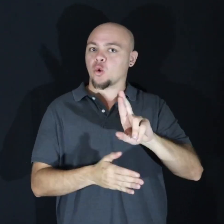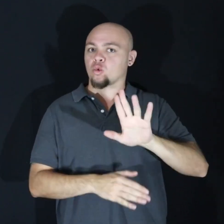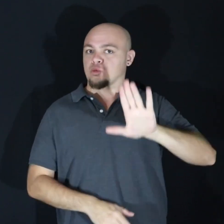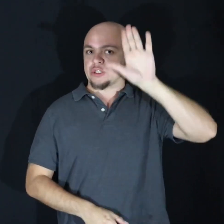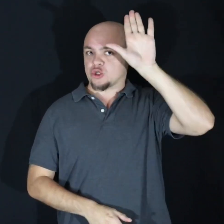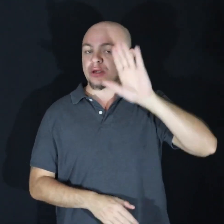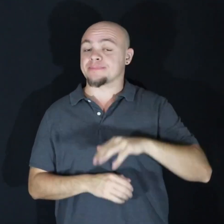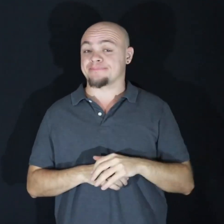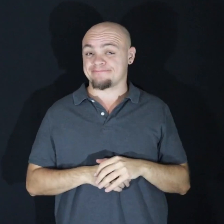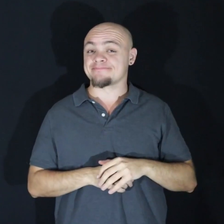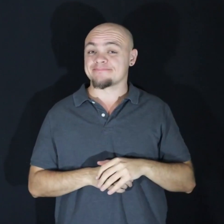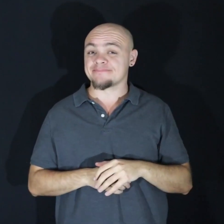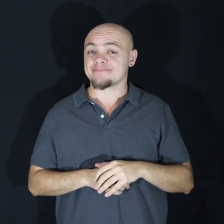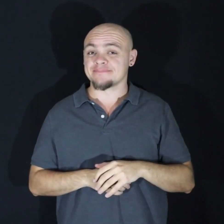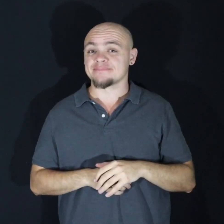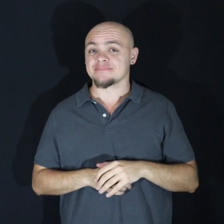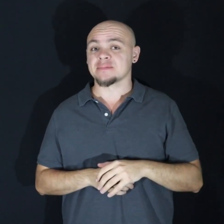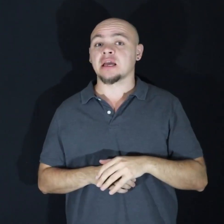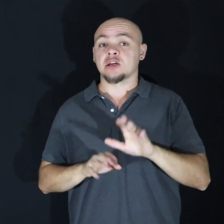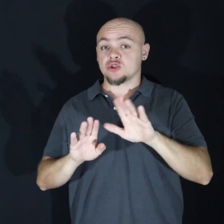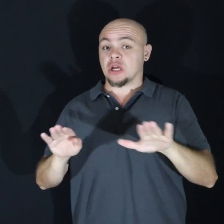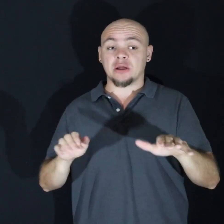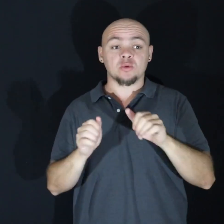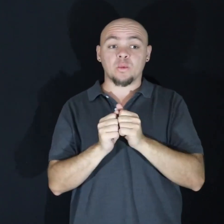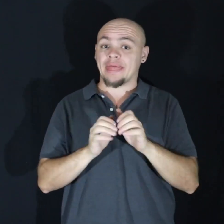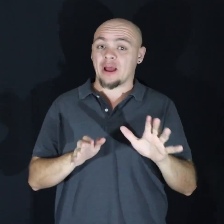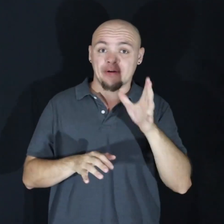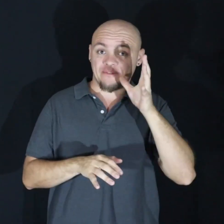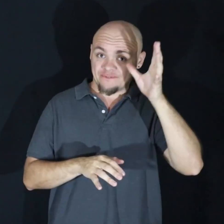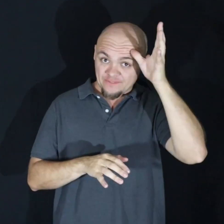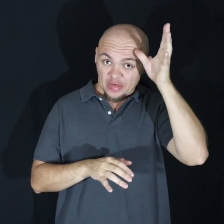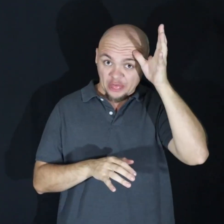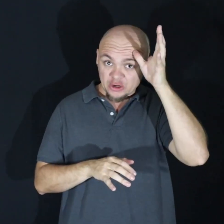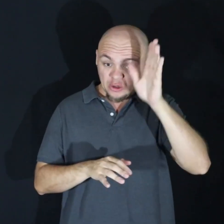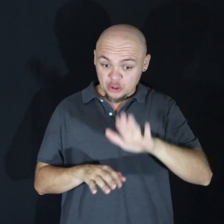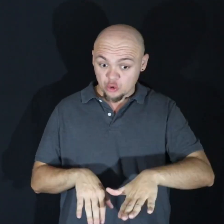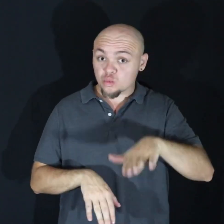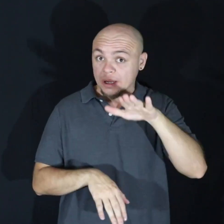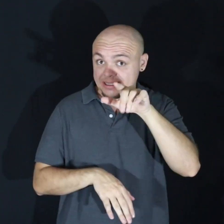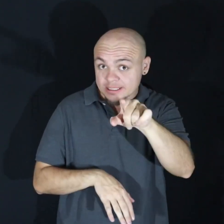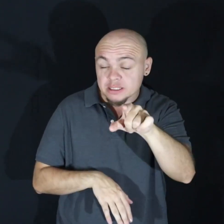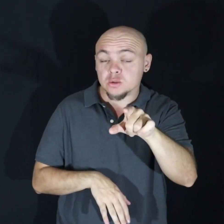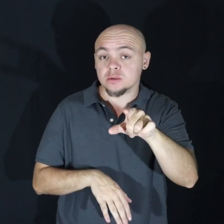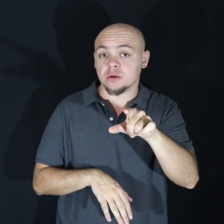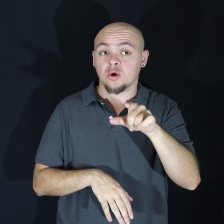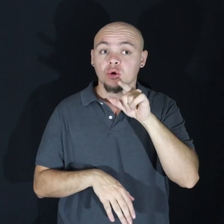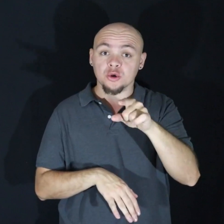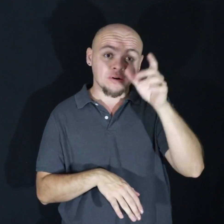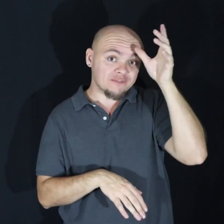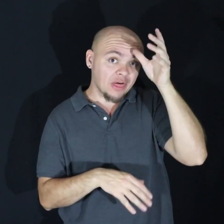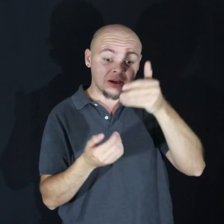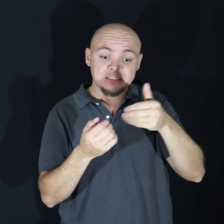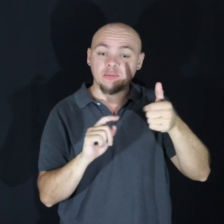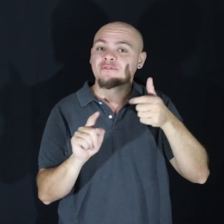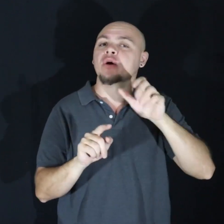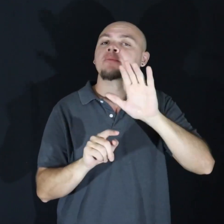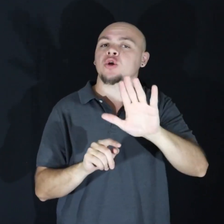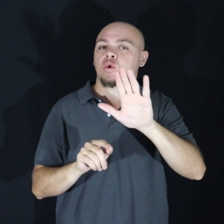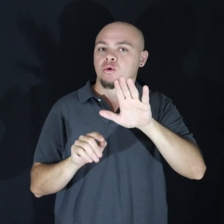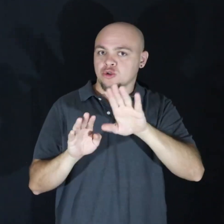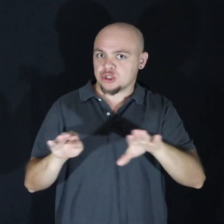if you raised or raising a child without a father, or if you were a father who's been separated from your